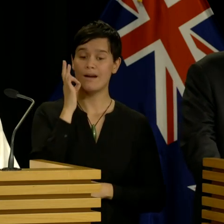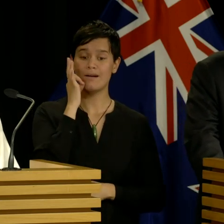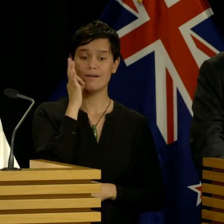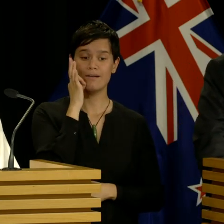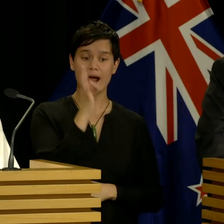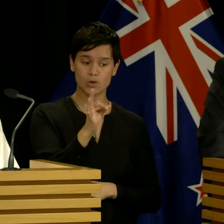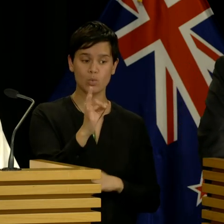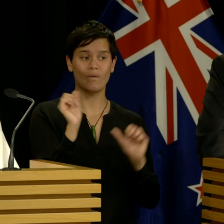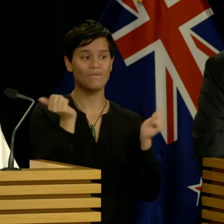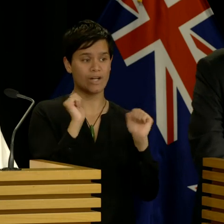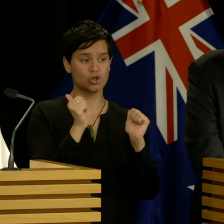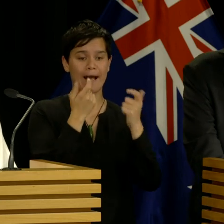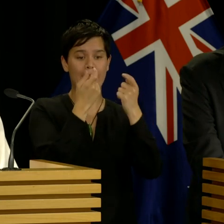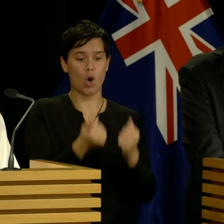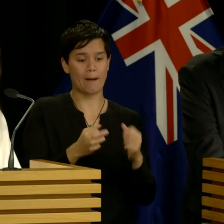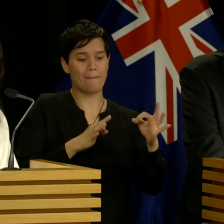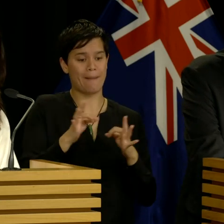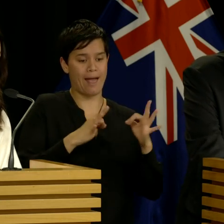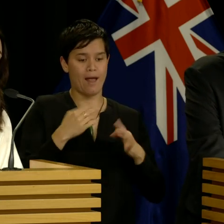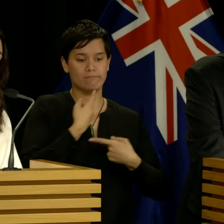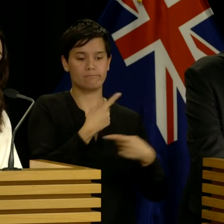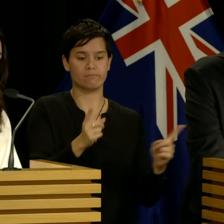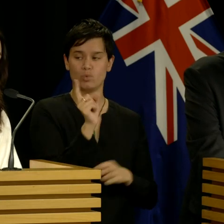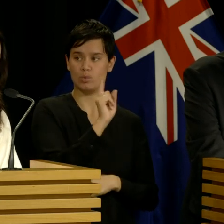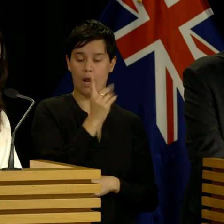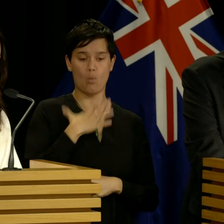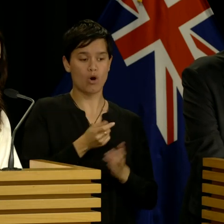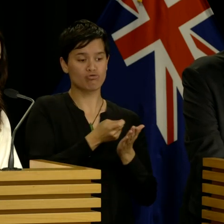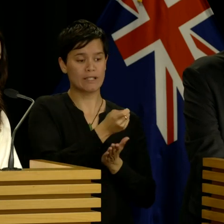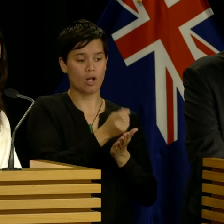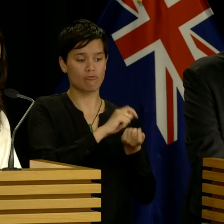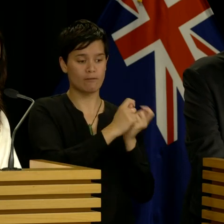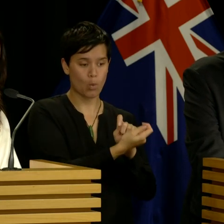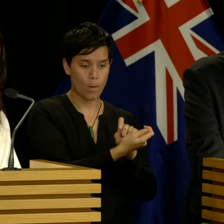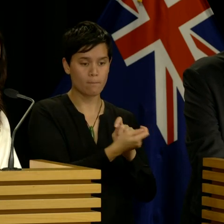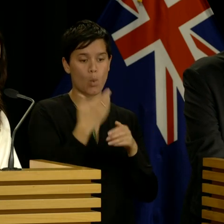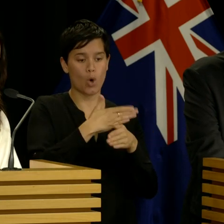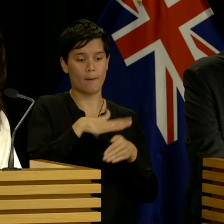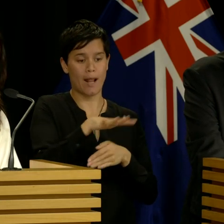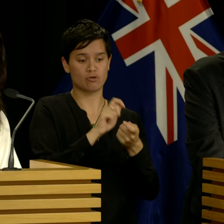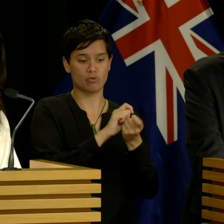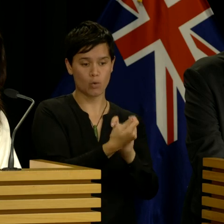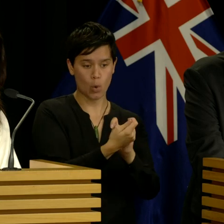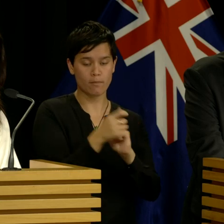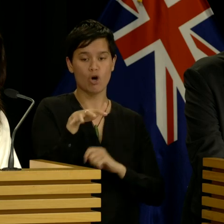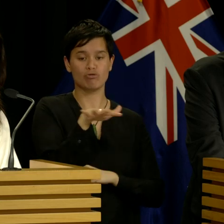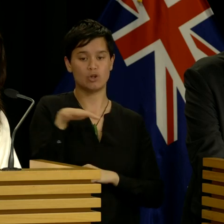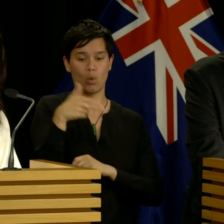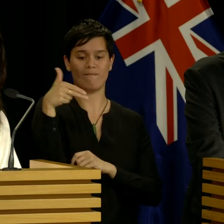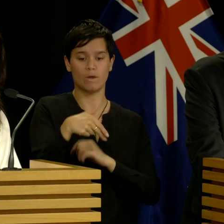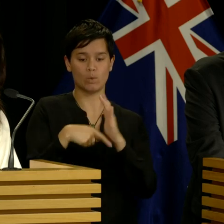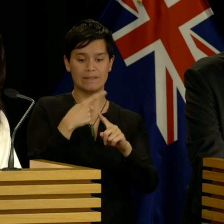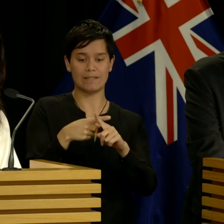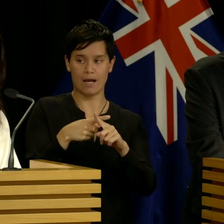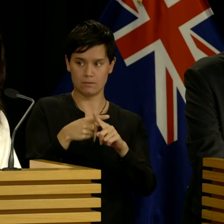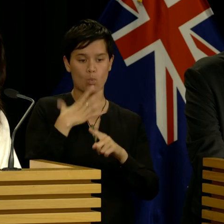and wants to scrap your rental reforms, your workplace reforms, your regional fuel tax, among other